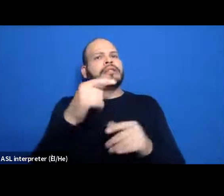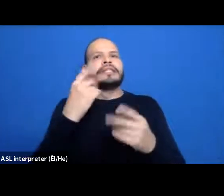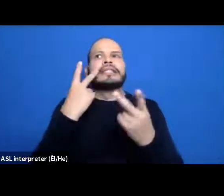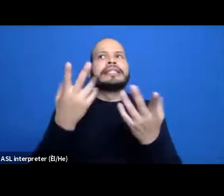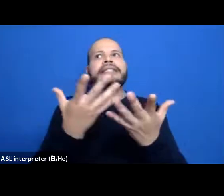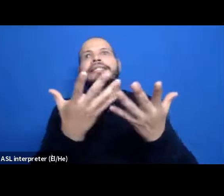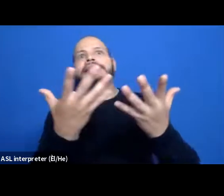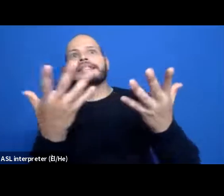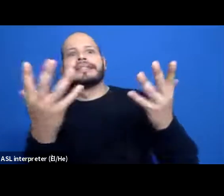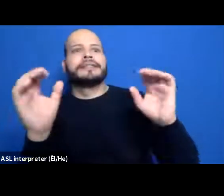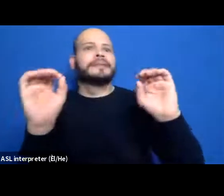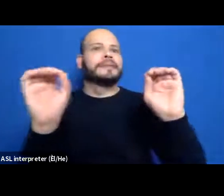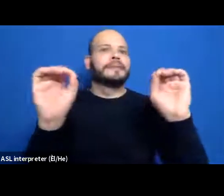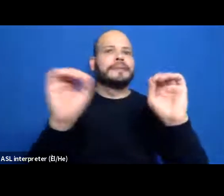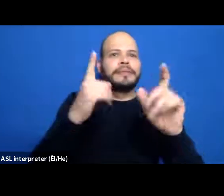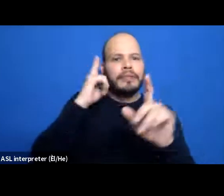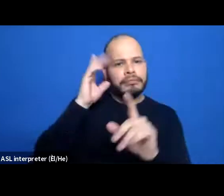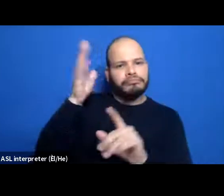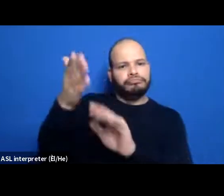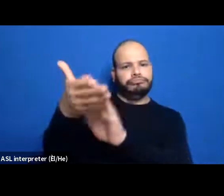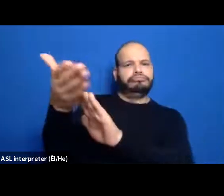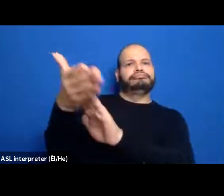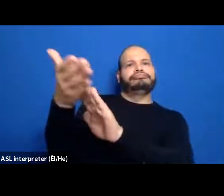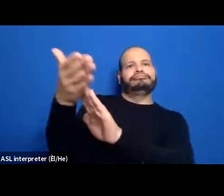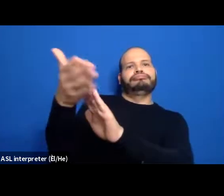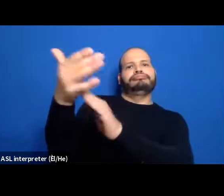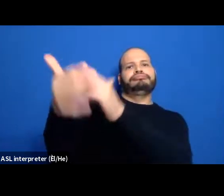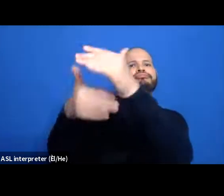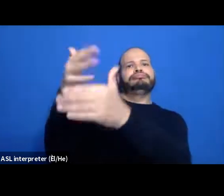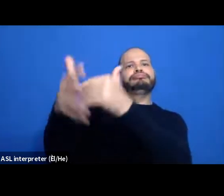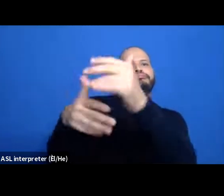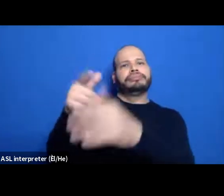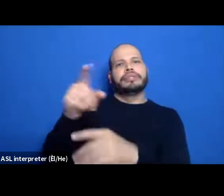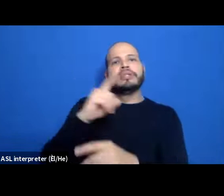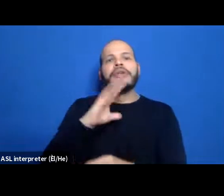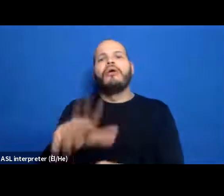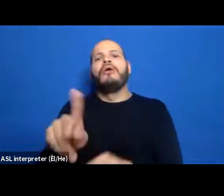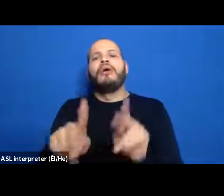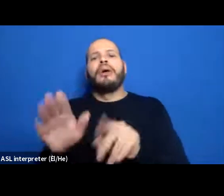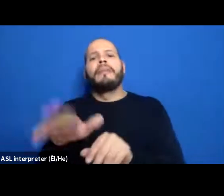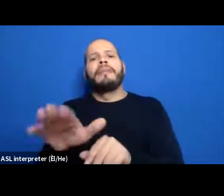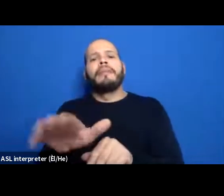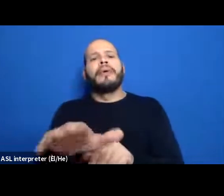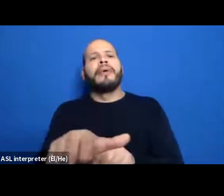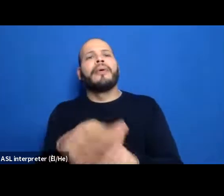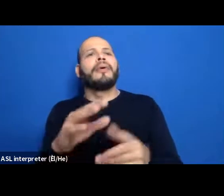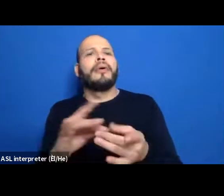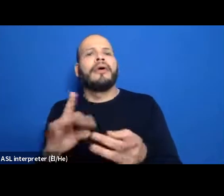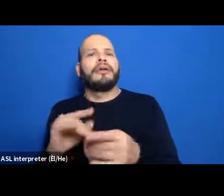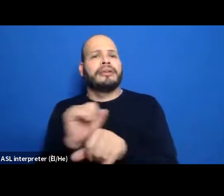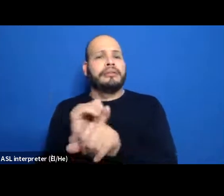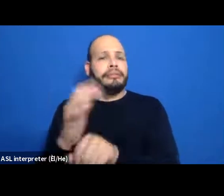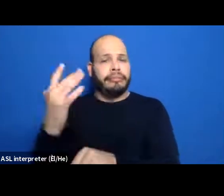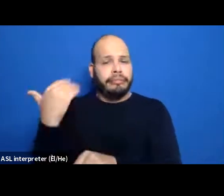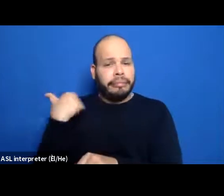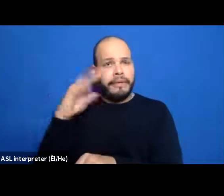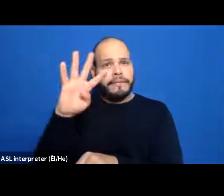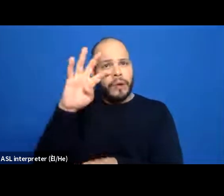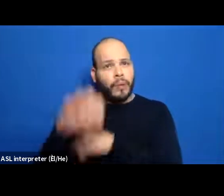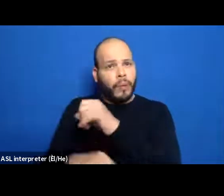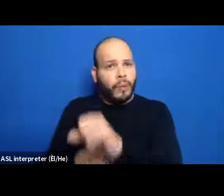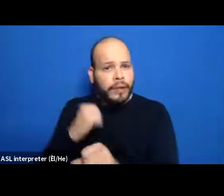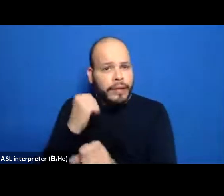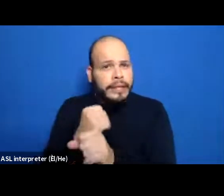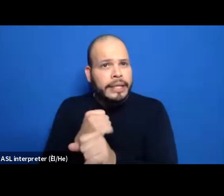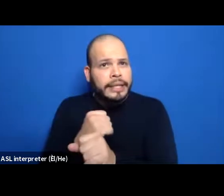imagine your ancestors who were enslaved for over 400 years, that one who was born in that 200-point middle mark, whose great-grandparents